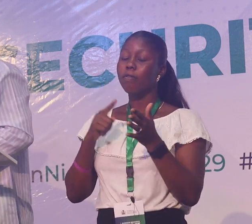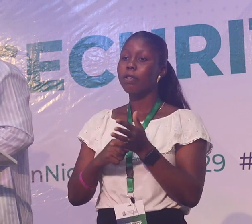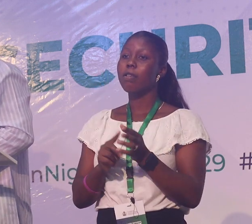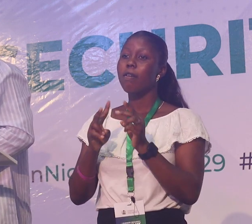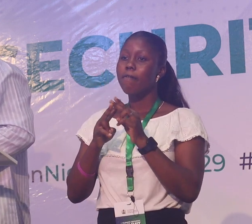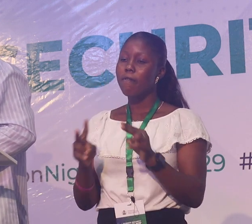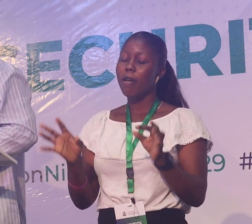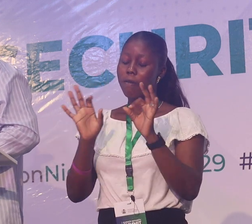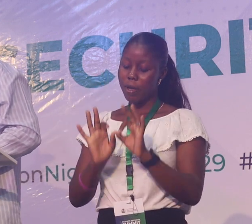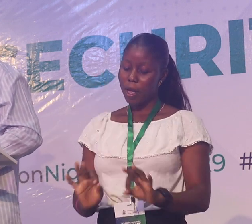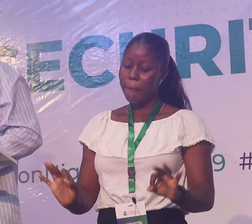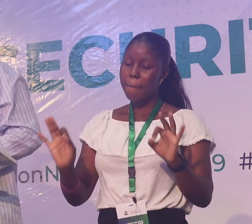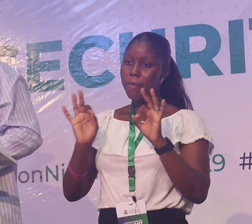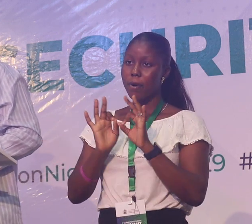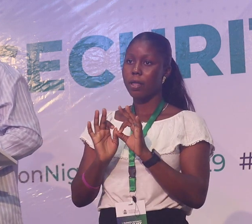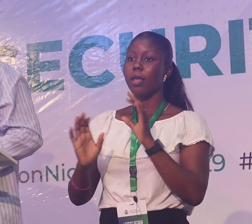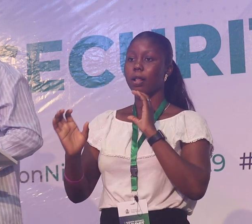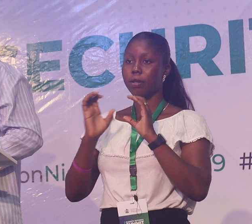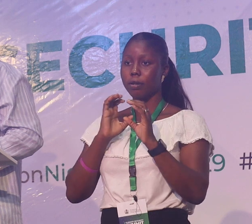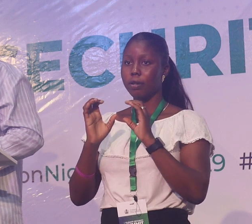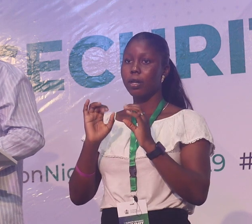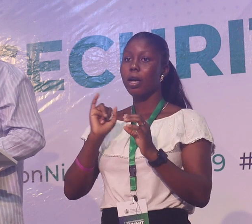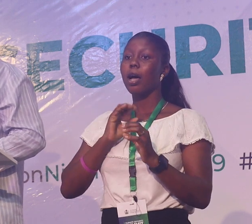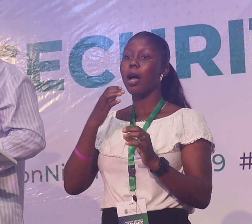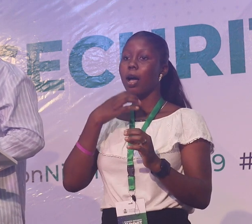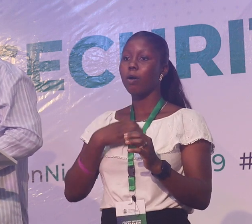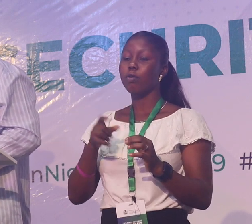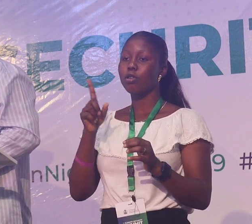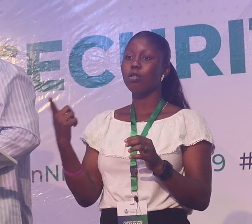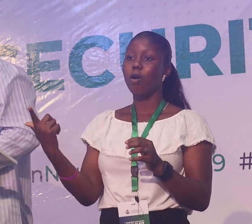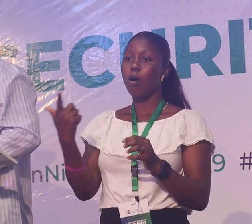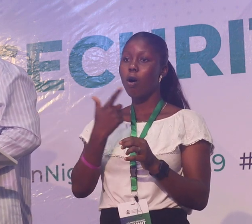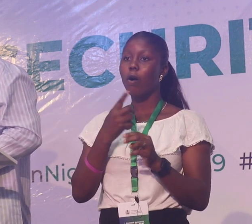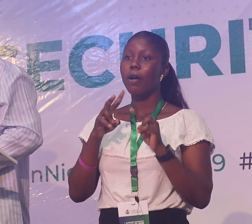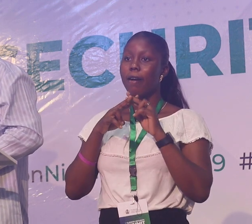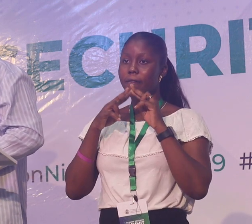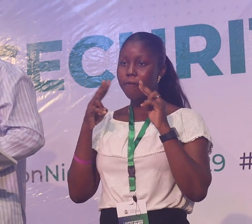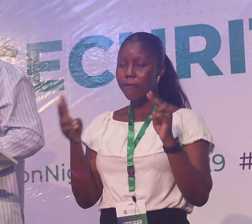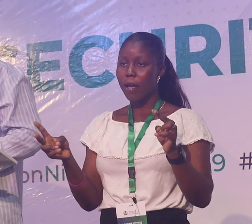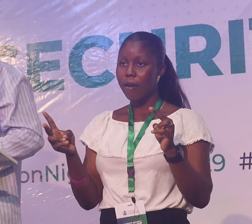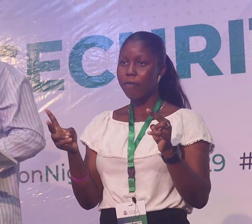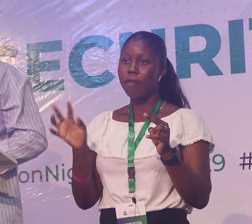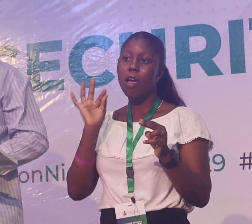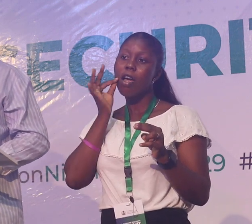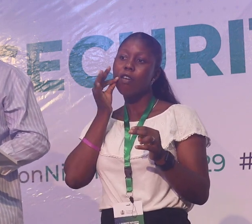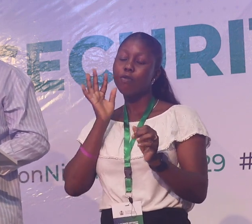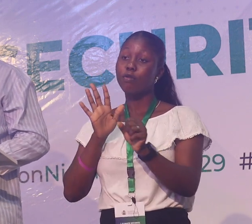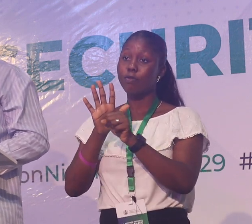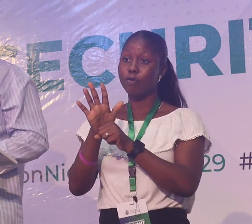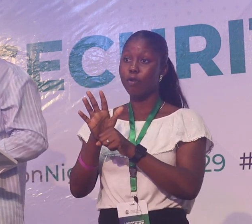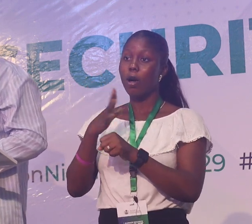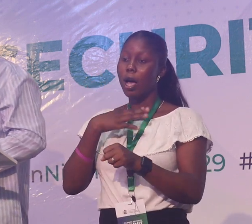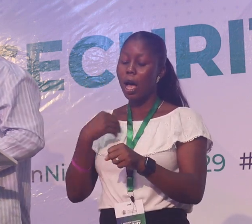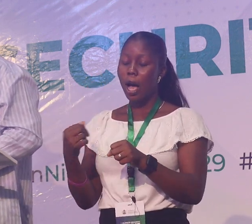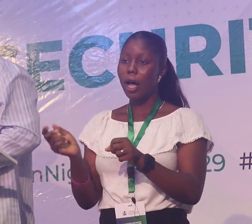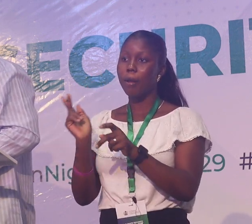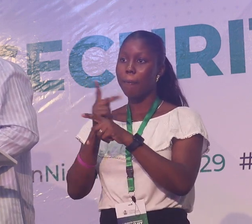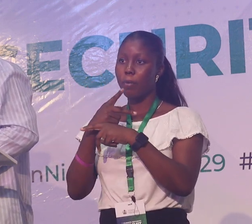conversation. I wish you all a very fruitful and productive